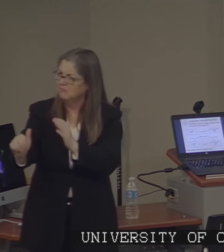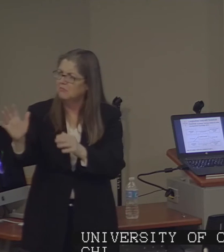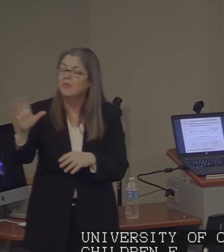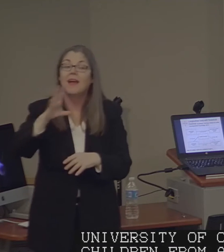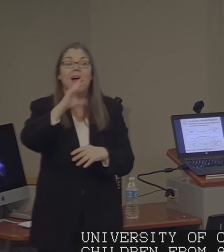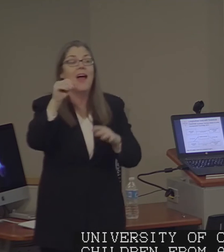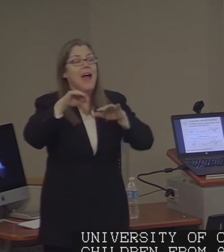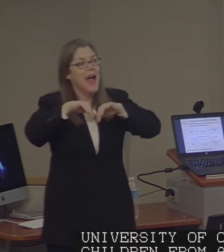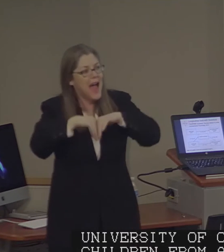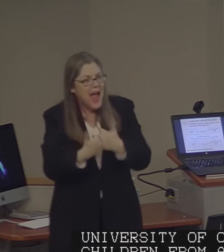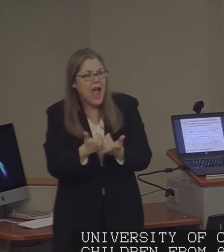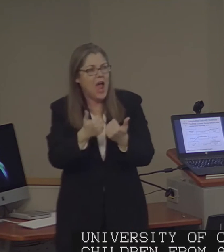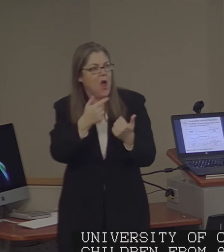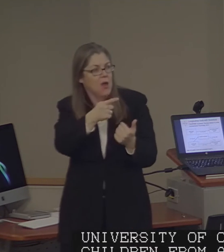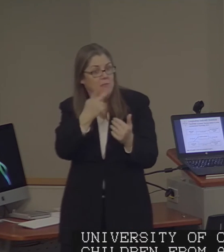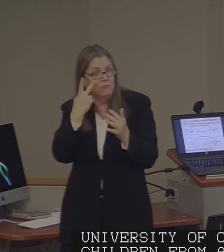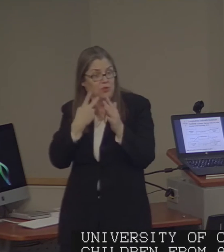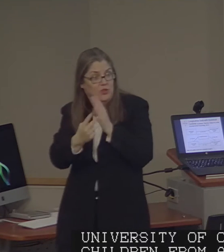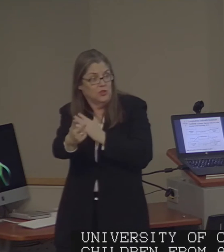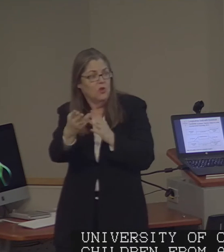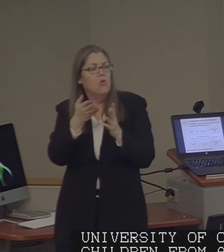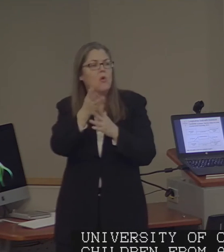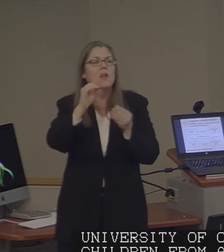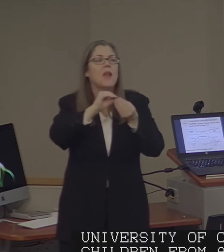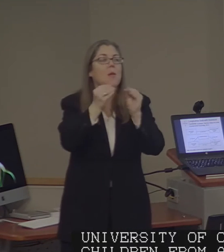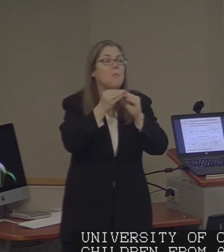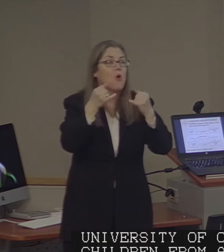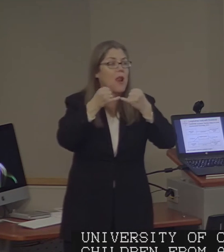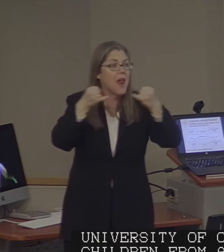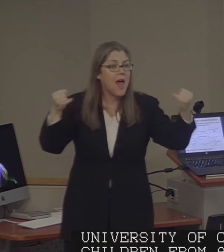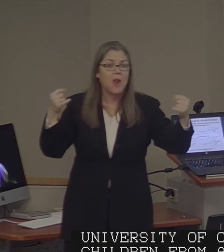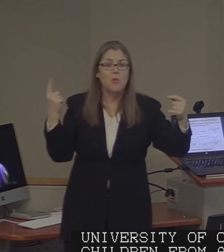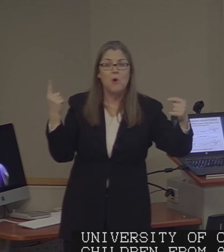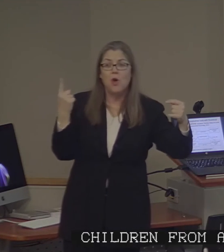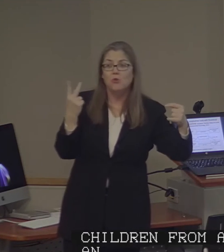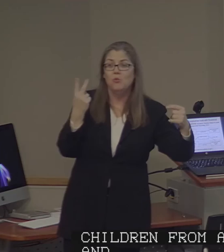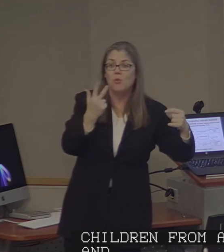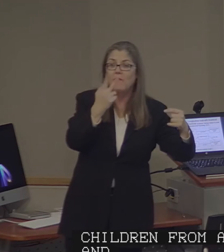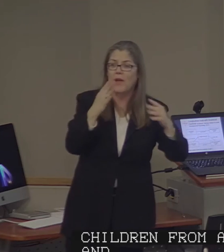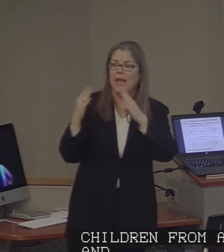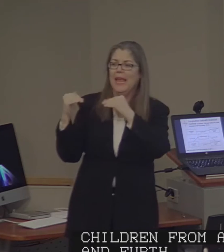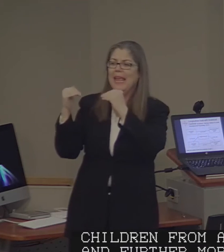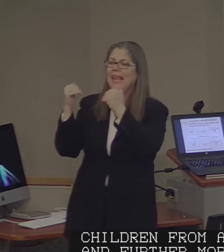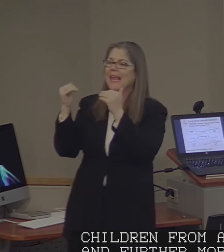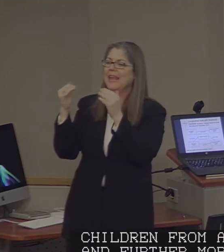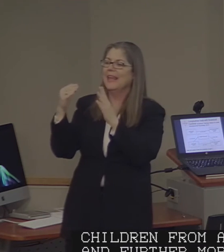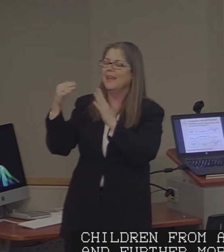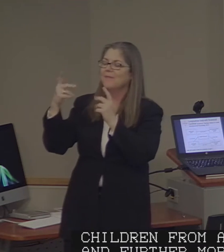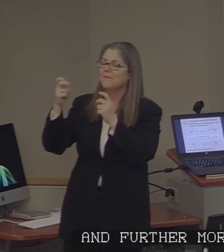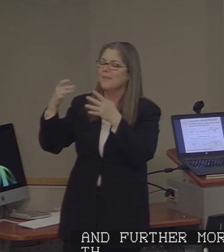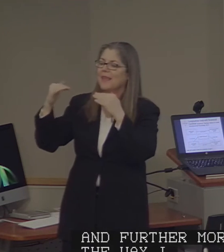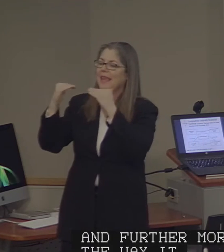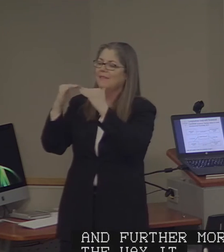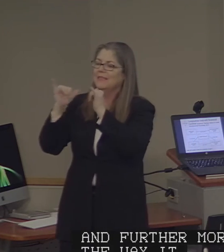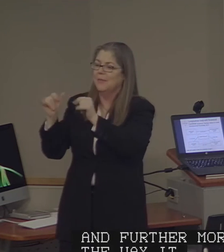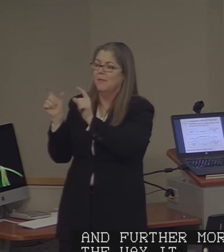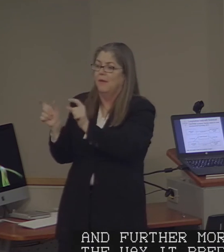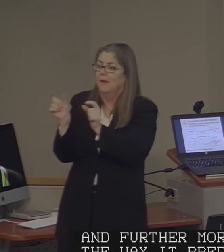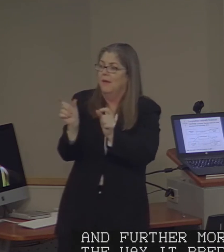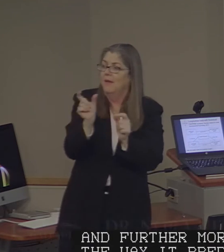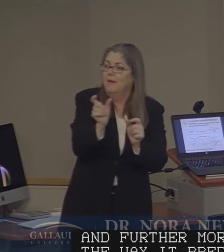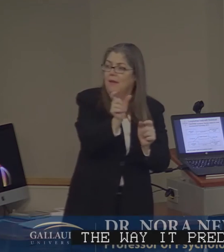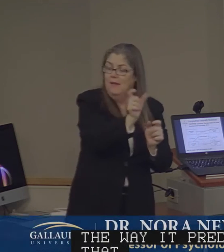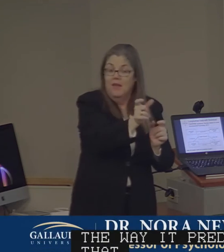way it predicted was through that number line that I showed you earlier, that the children at age 5 with the high spatial